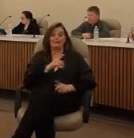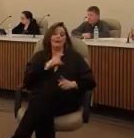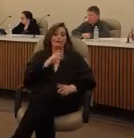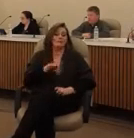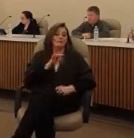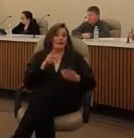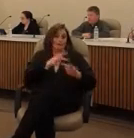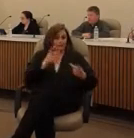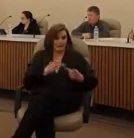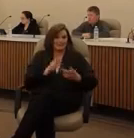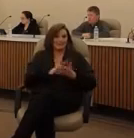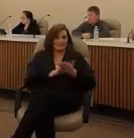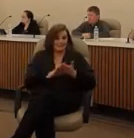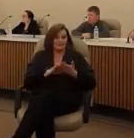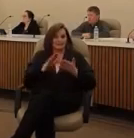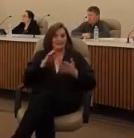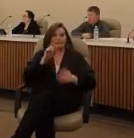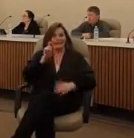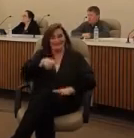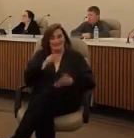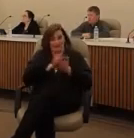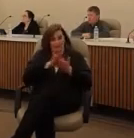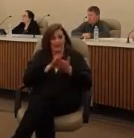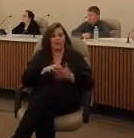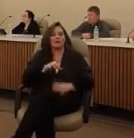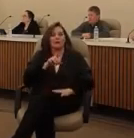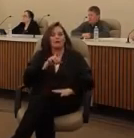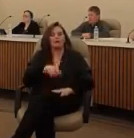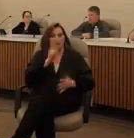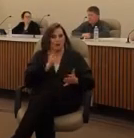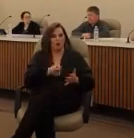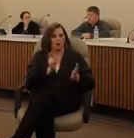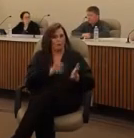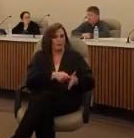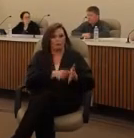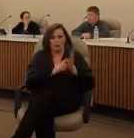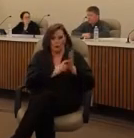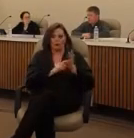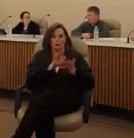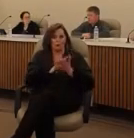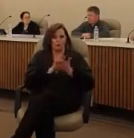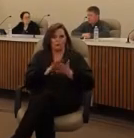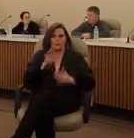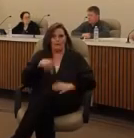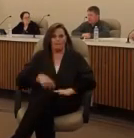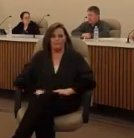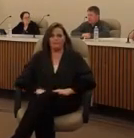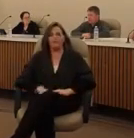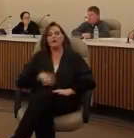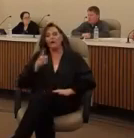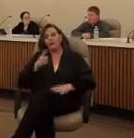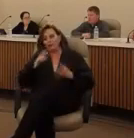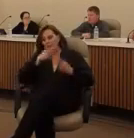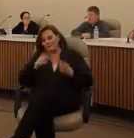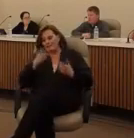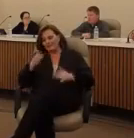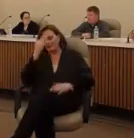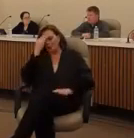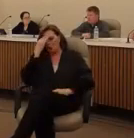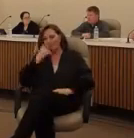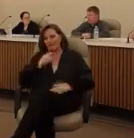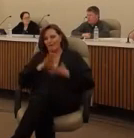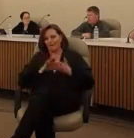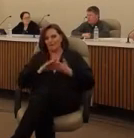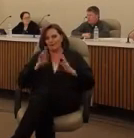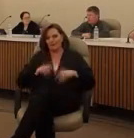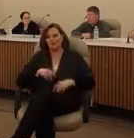find an area that needs to be mitigated, they will require that it is mitigated, regardless of where it is in the location. The one area that they know that they have to do